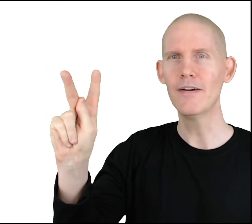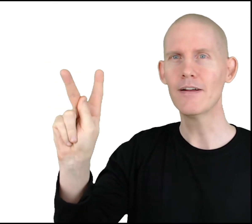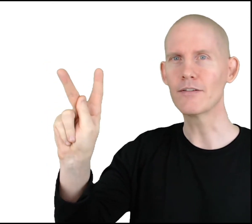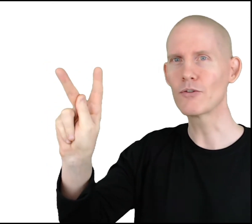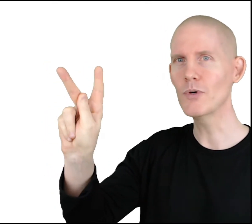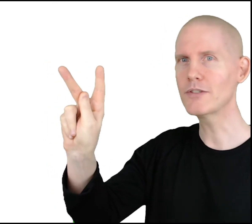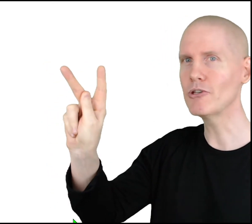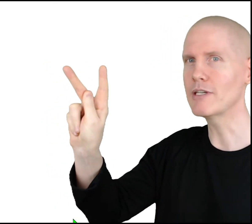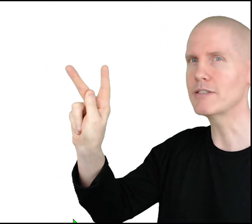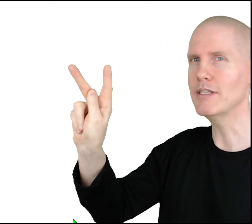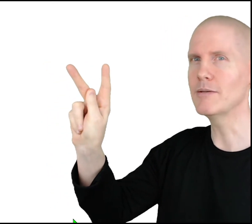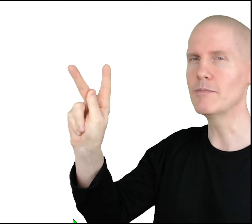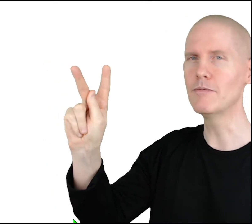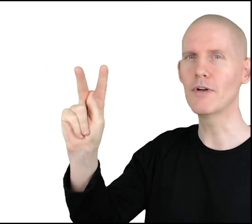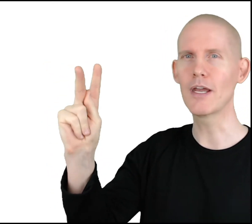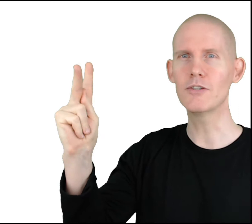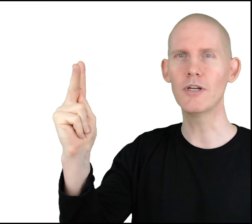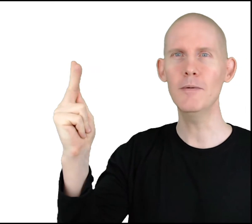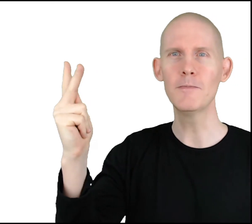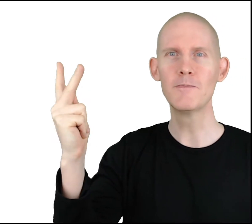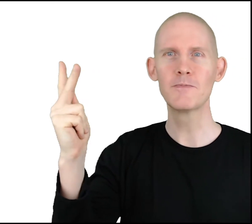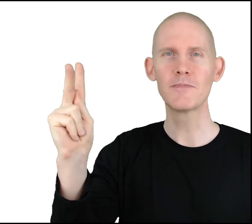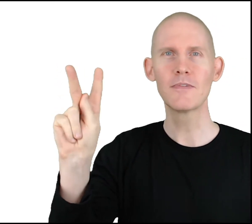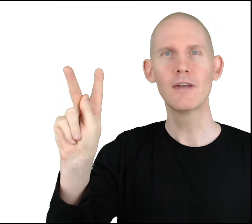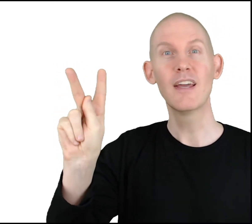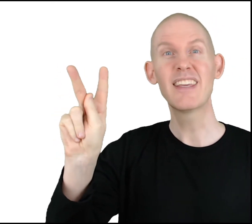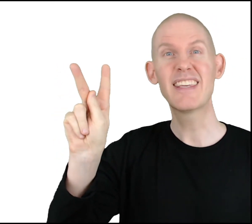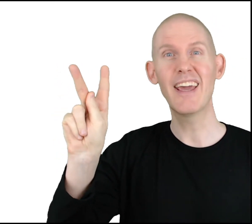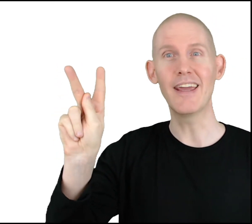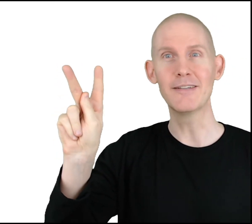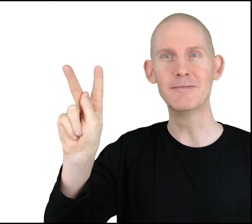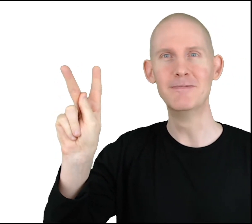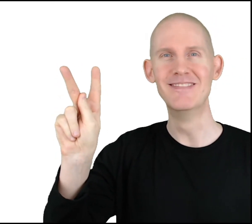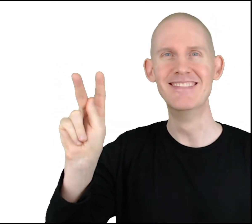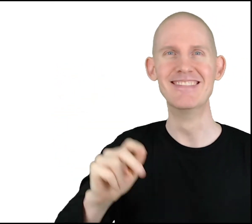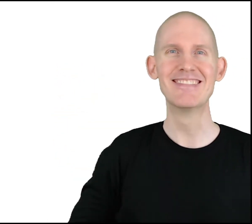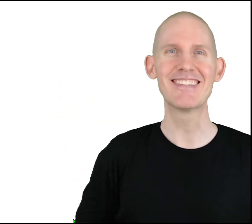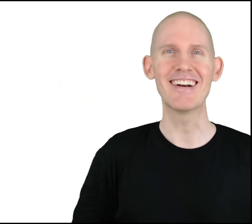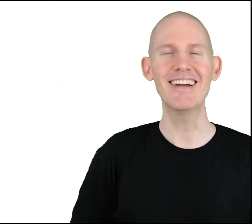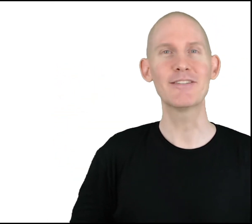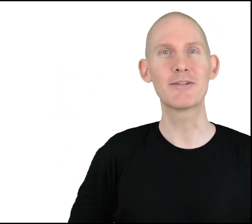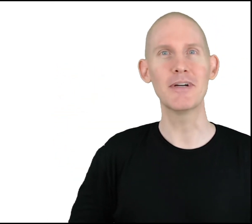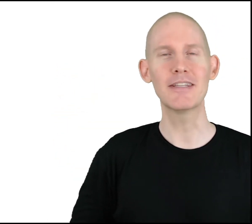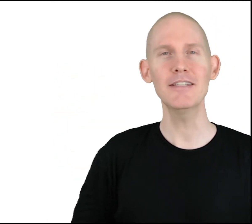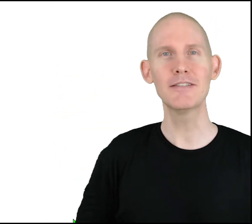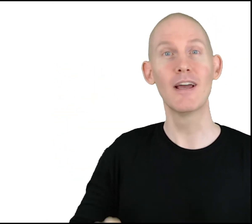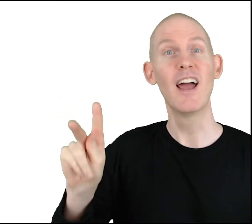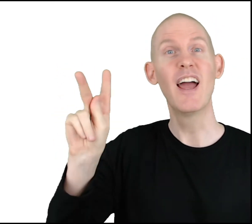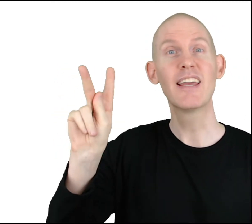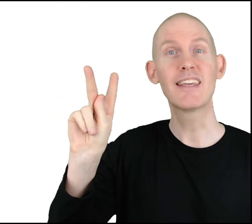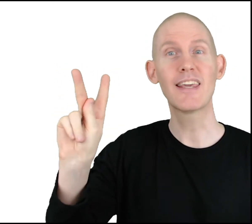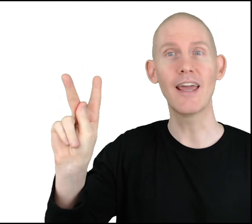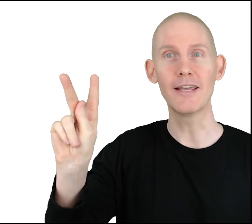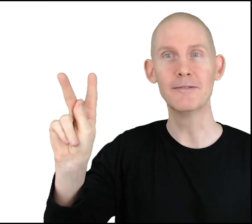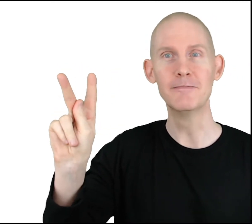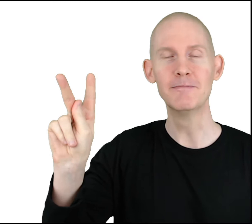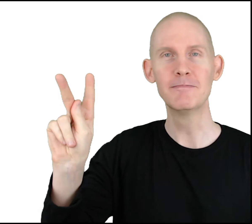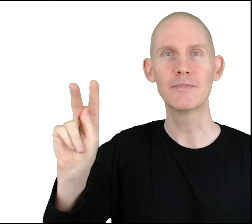Let's twist so you can see the hand shape. K. All right, let's go like this. K. Let's do it